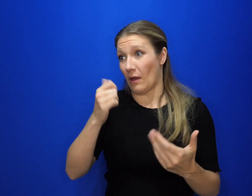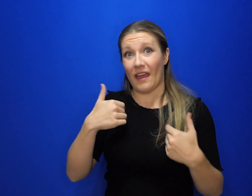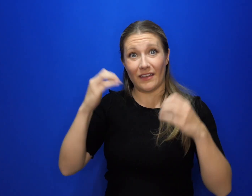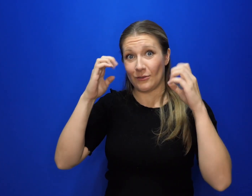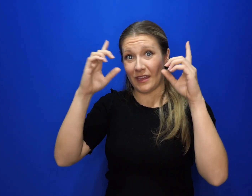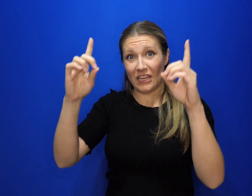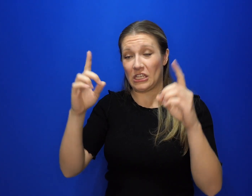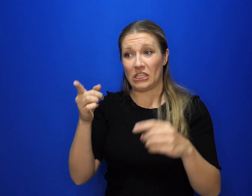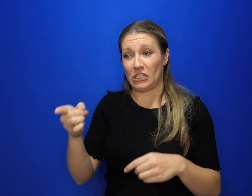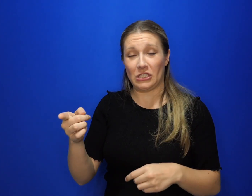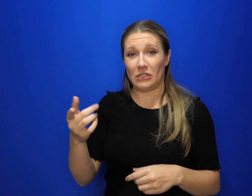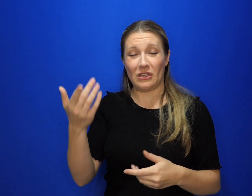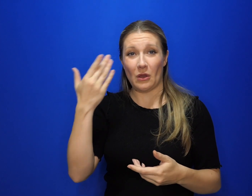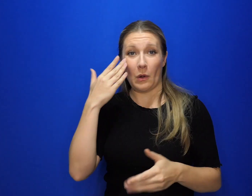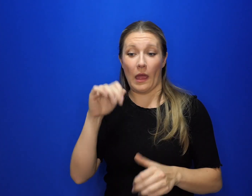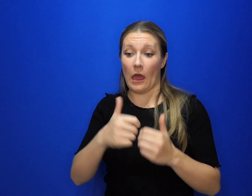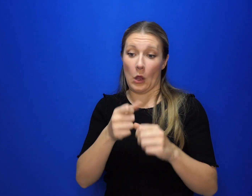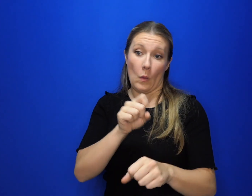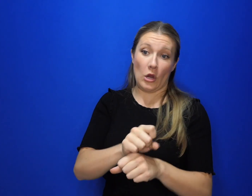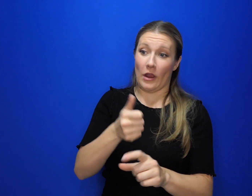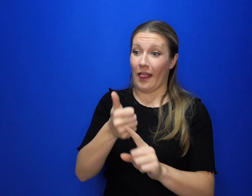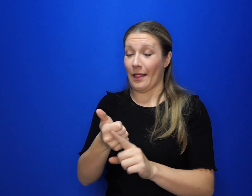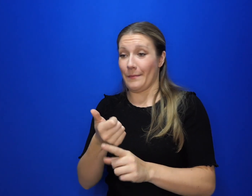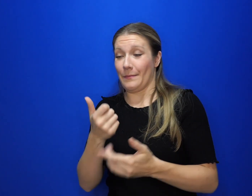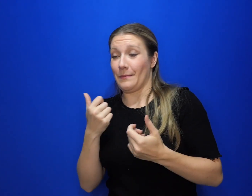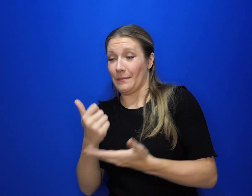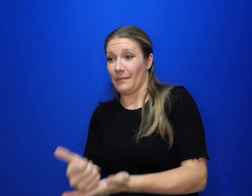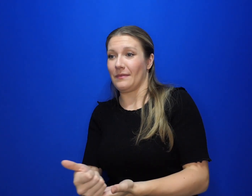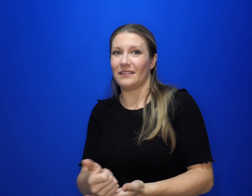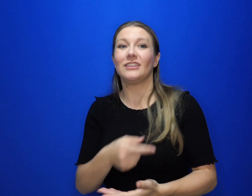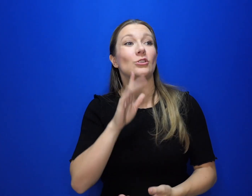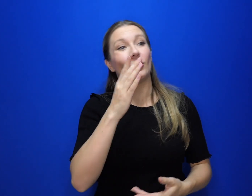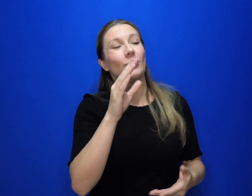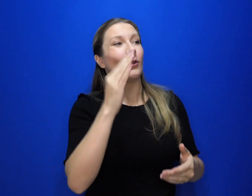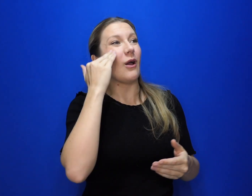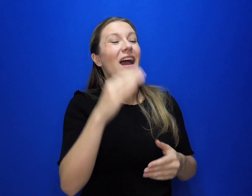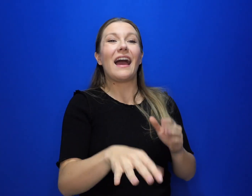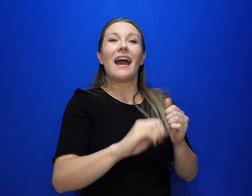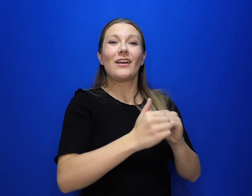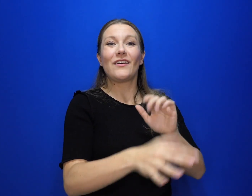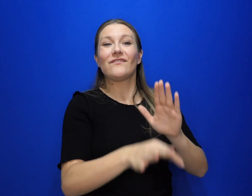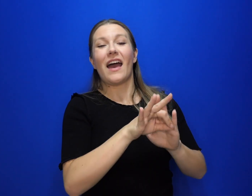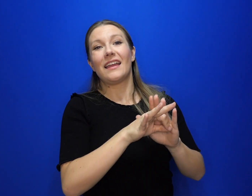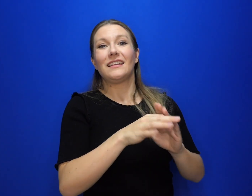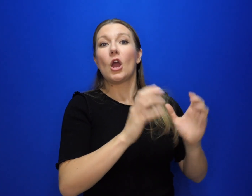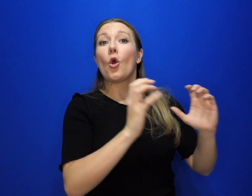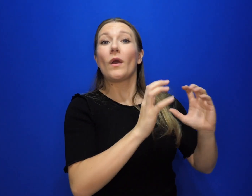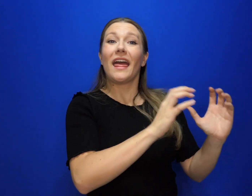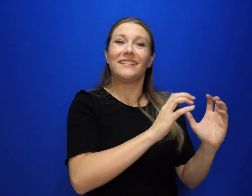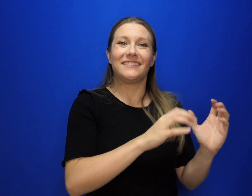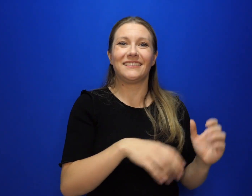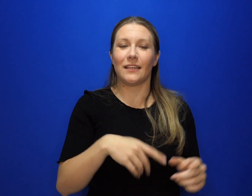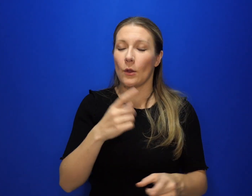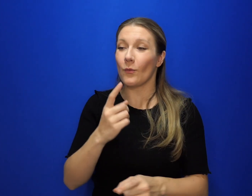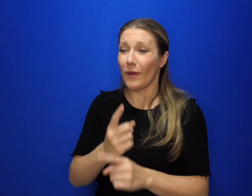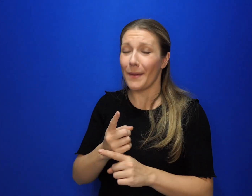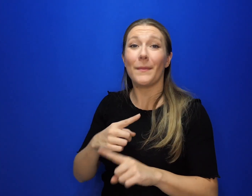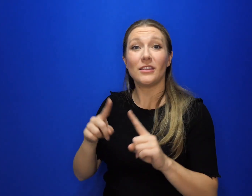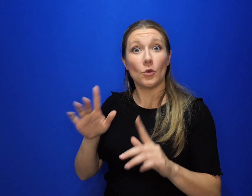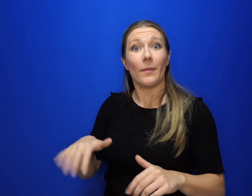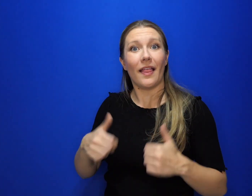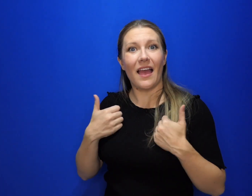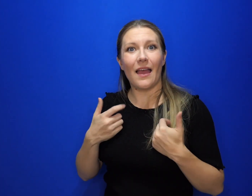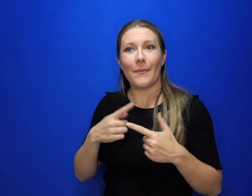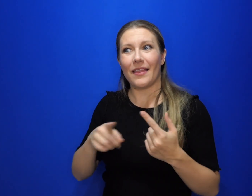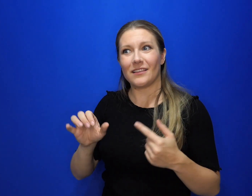education and she won't know how to work or help herself. She'll know how to pick coconuts, but she'll be alive. And like that, I'm like, that's not